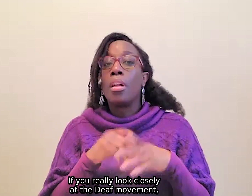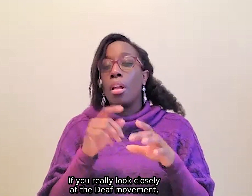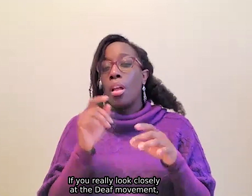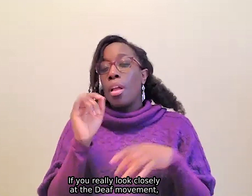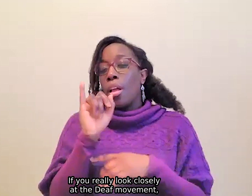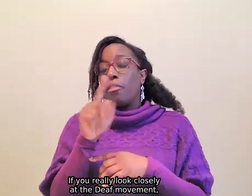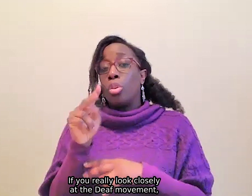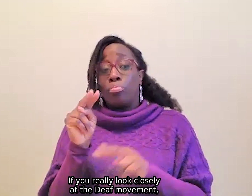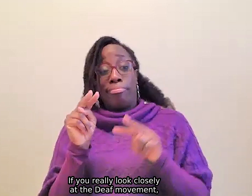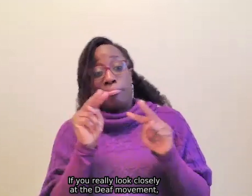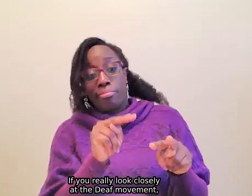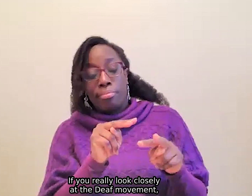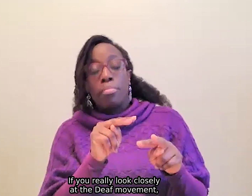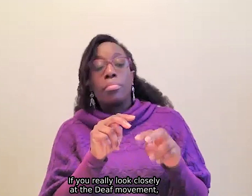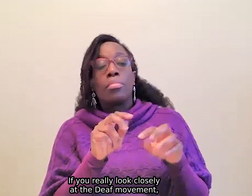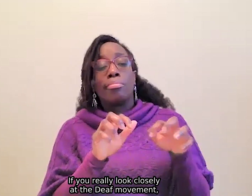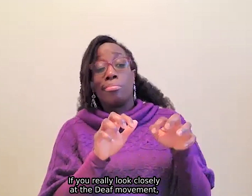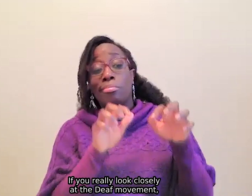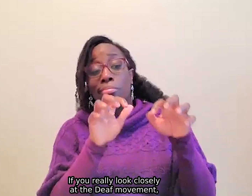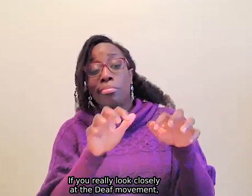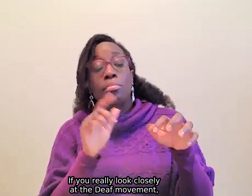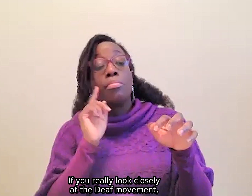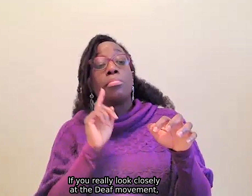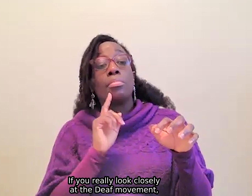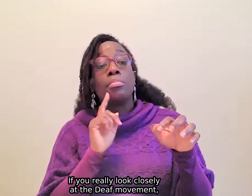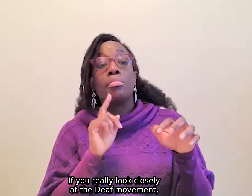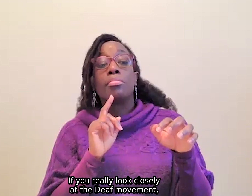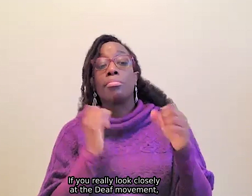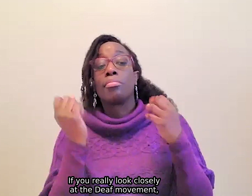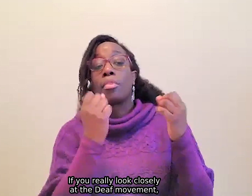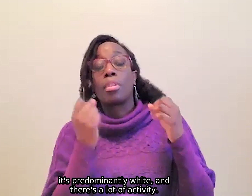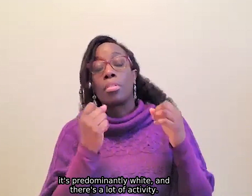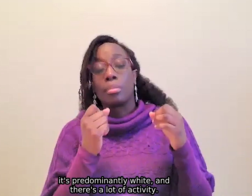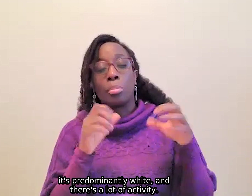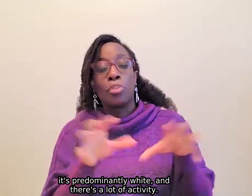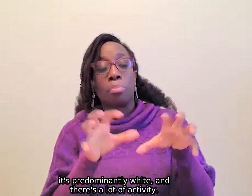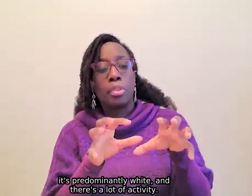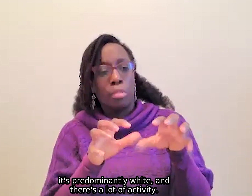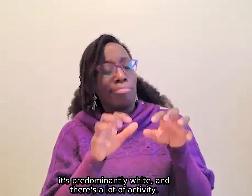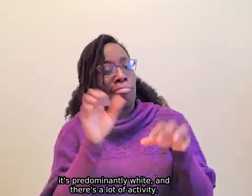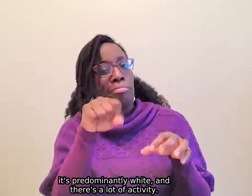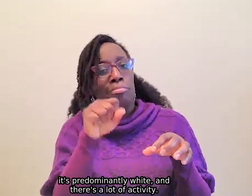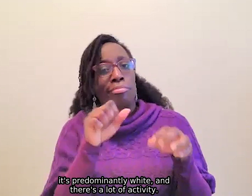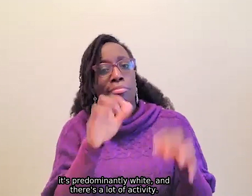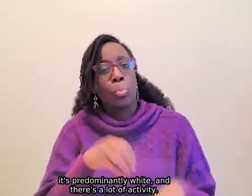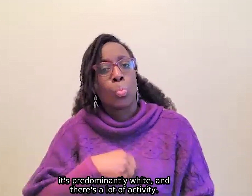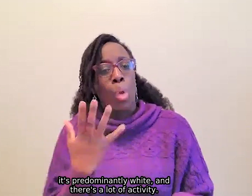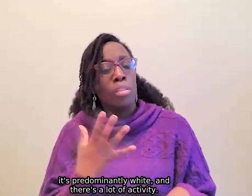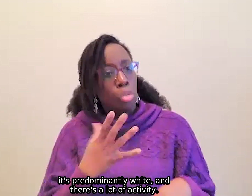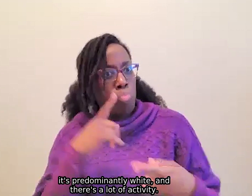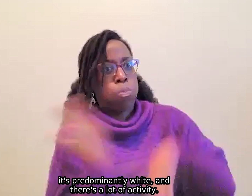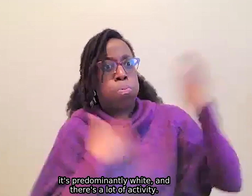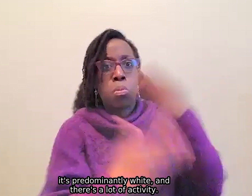If you really look closely at the deaf movement, it's predominantly white, and